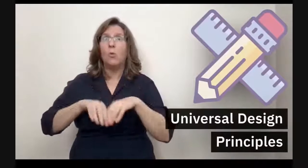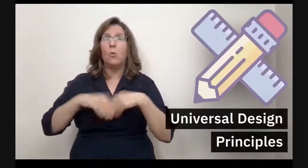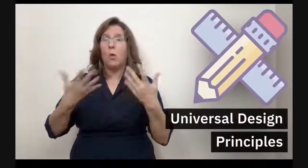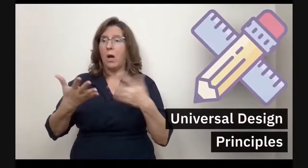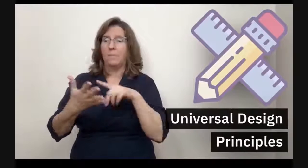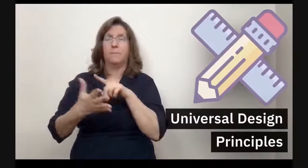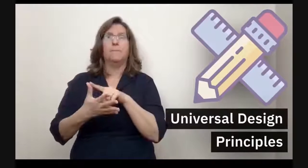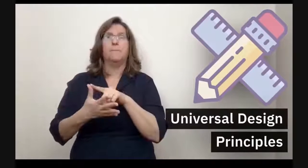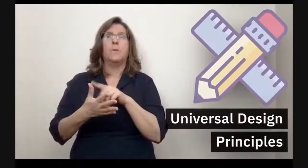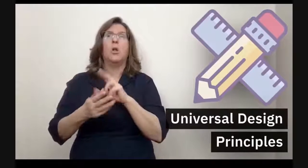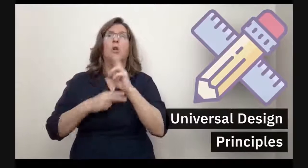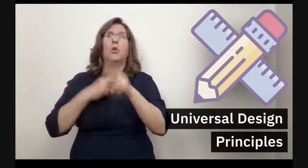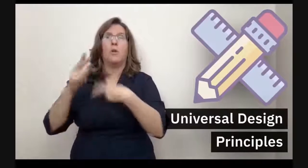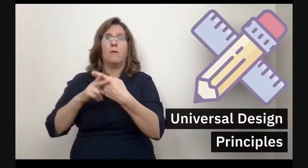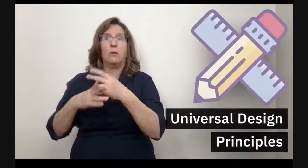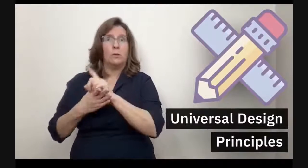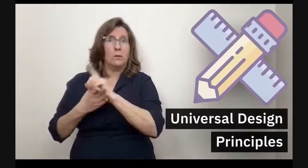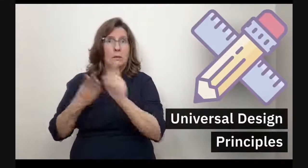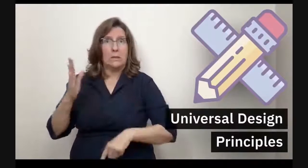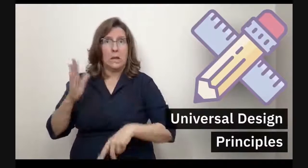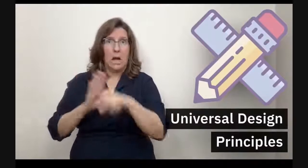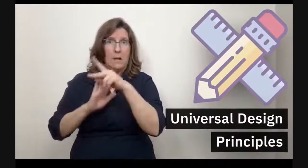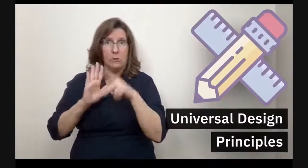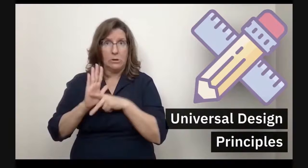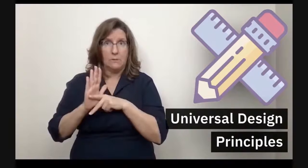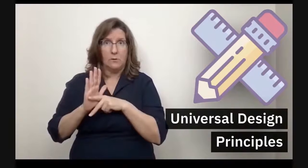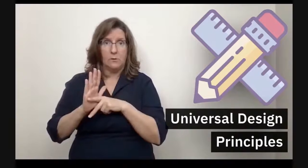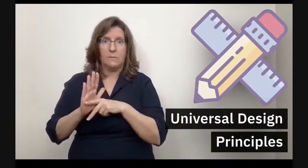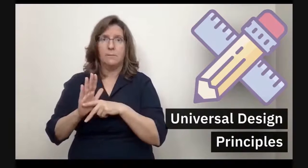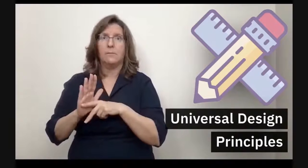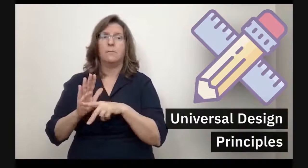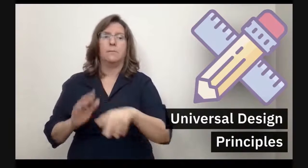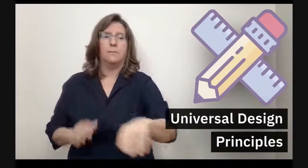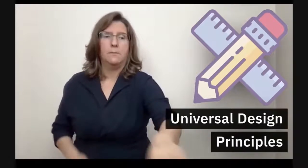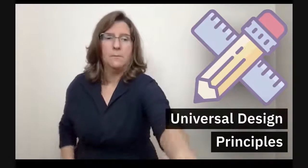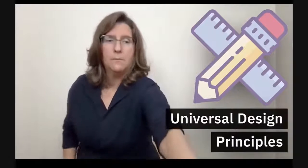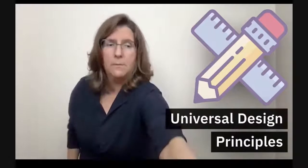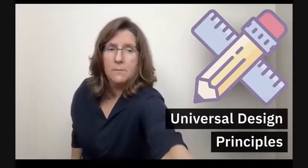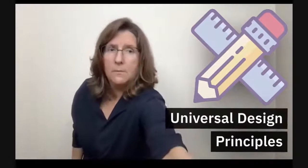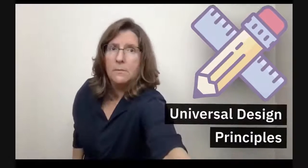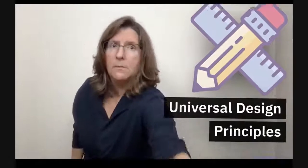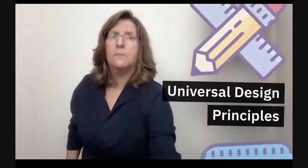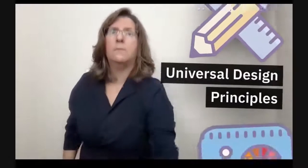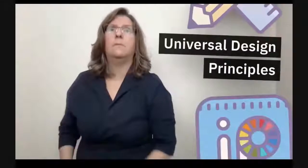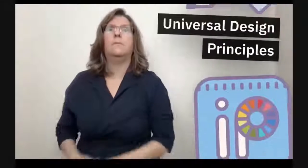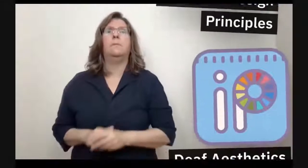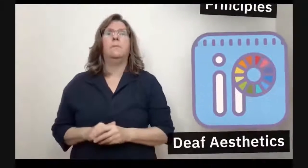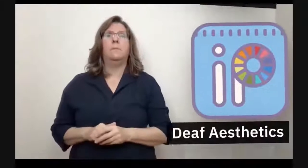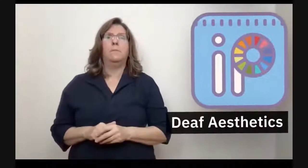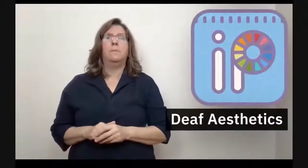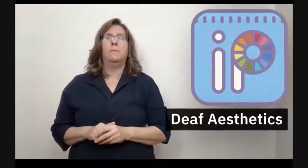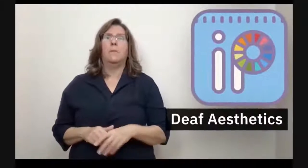A framework that incorporates universal design principles,